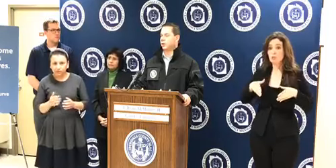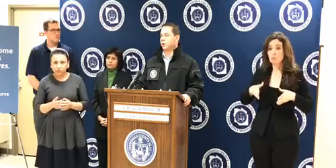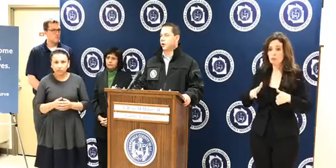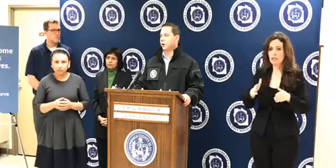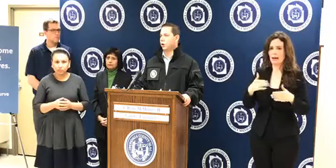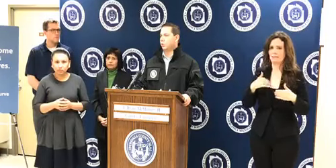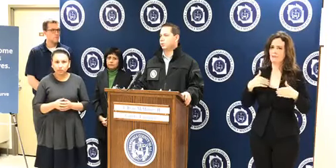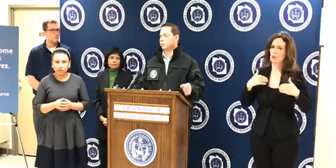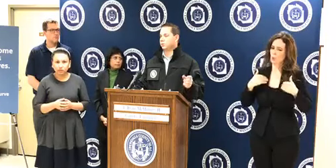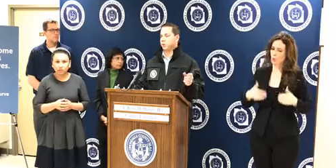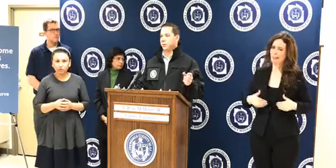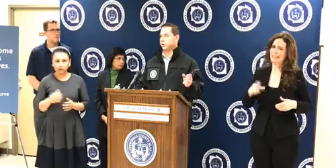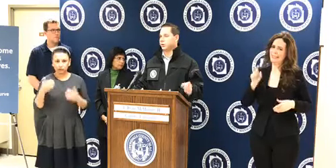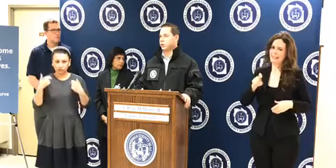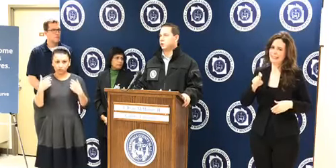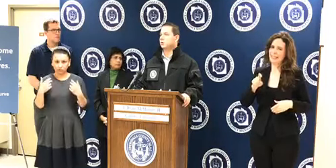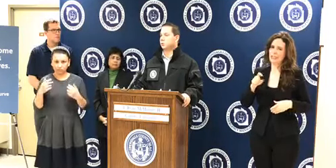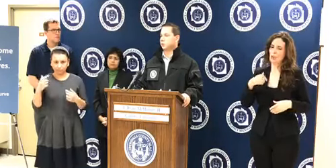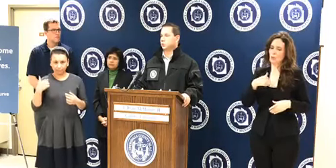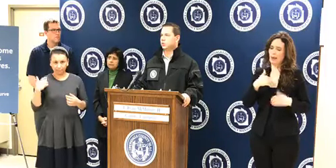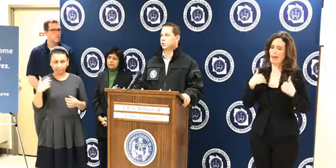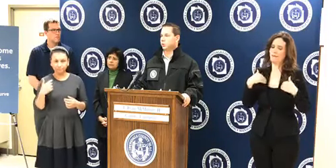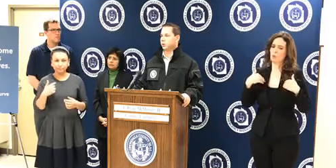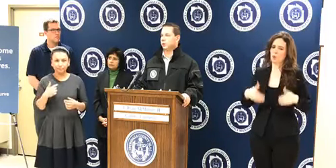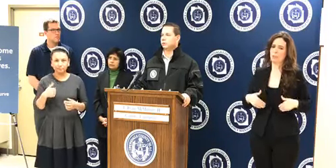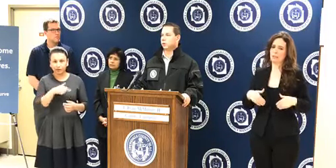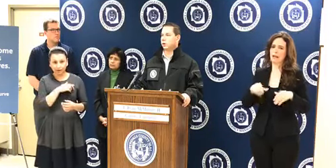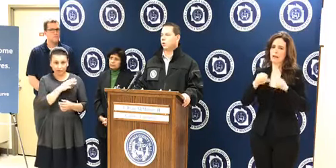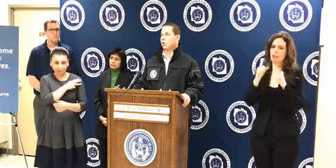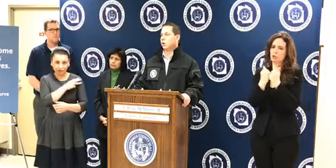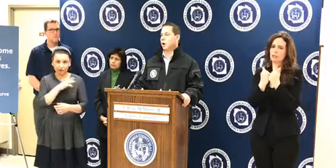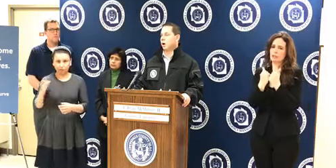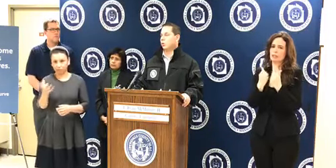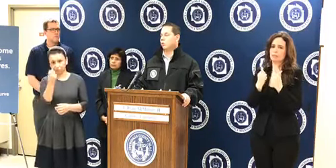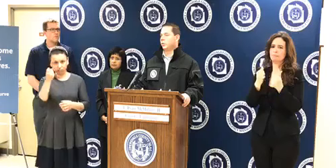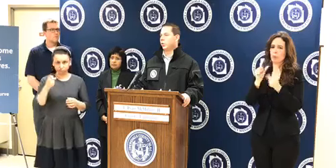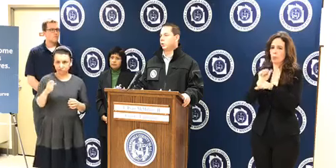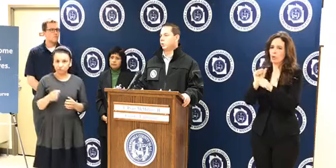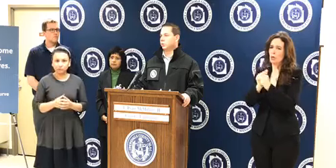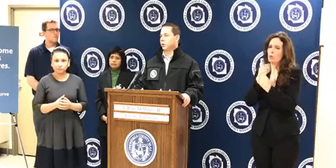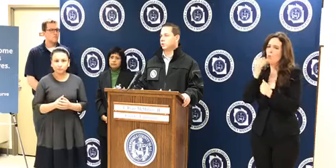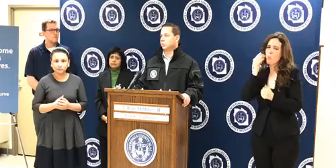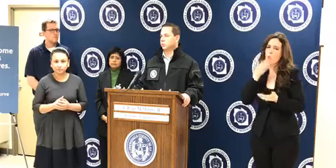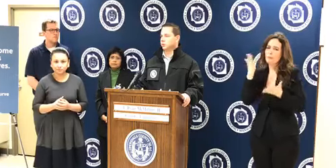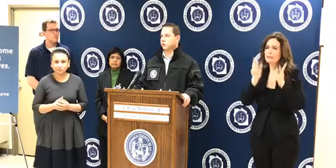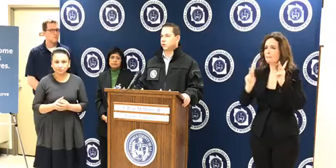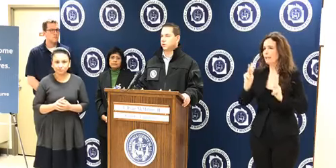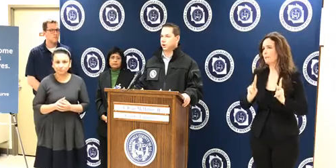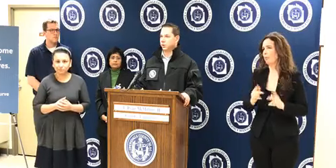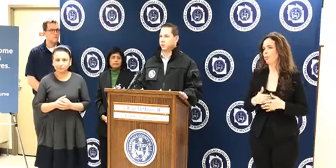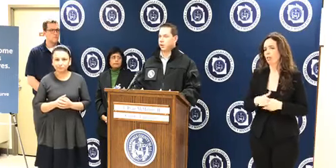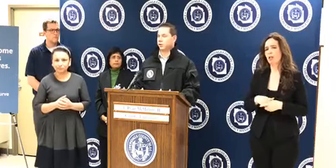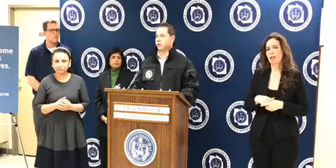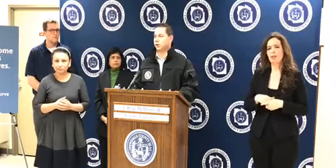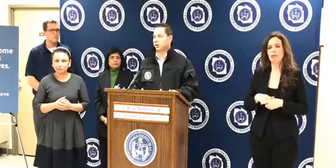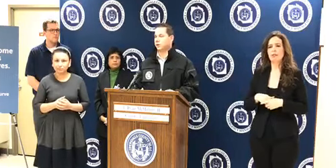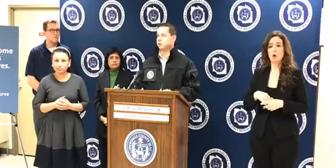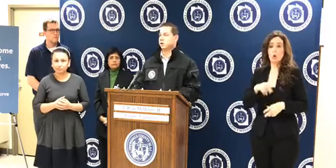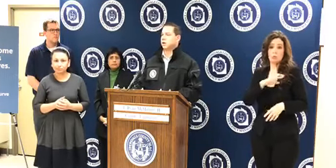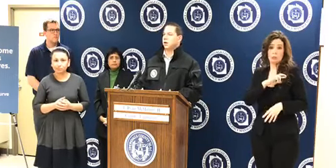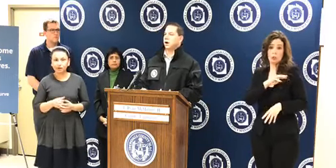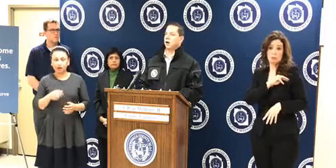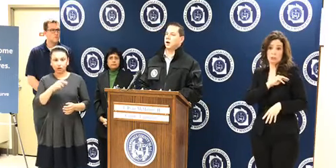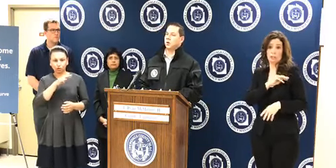with, again, our homeless population, our community is most vulnerable, right? So we've been working with the Rescue Mission, Salvation Army, and Catholic